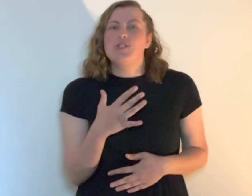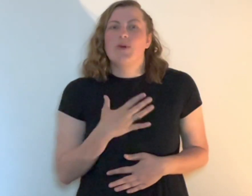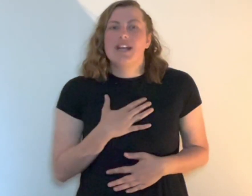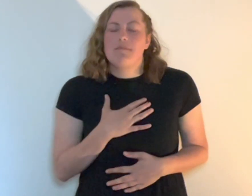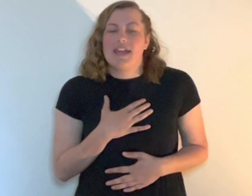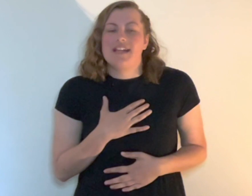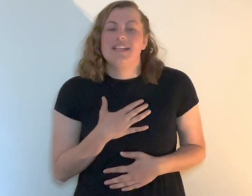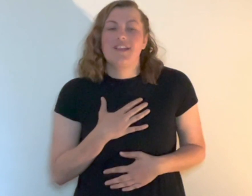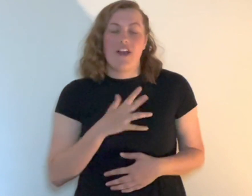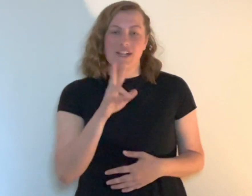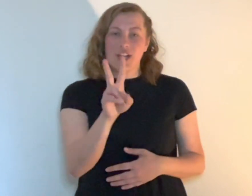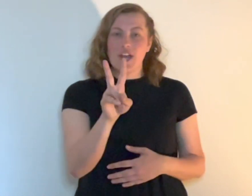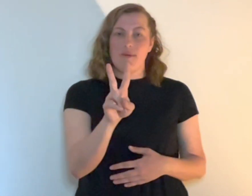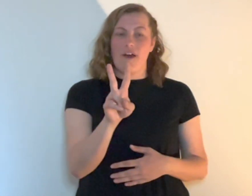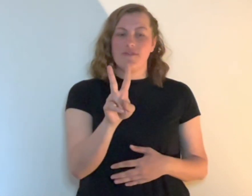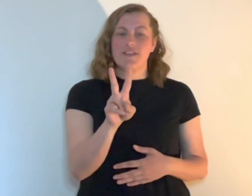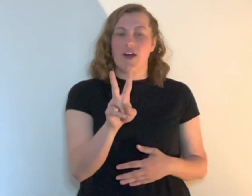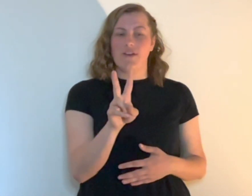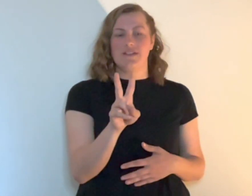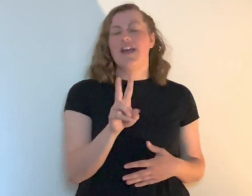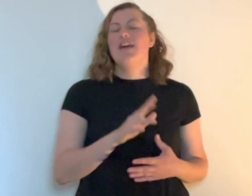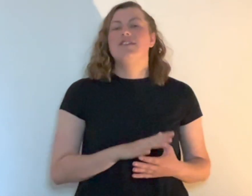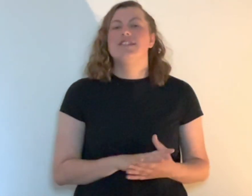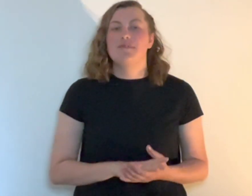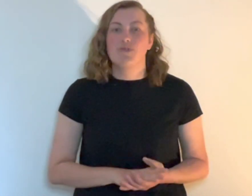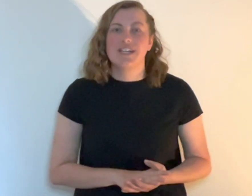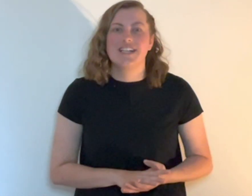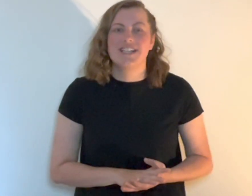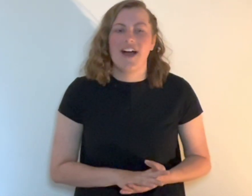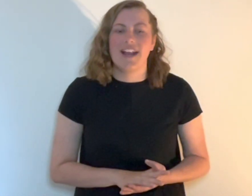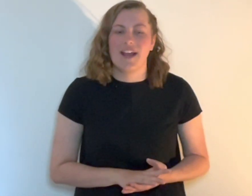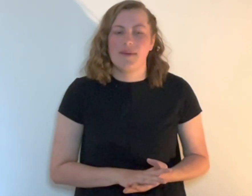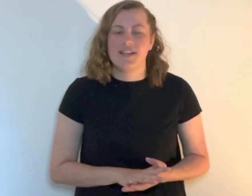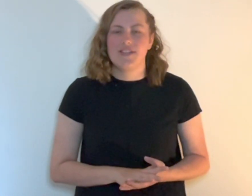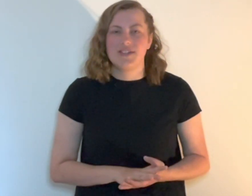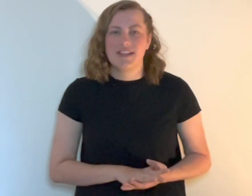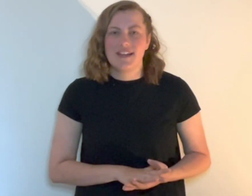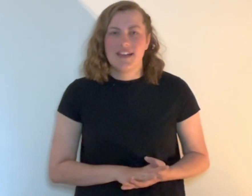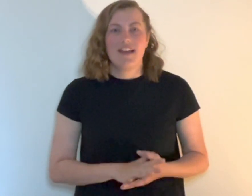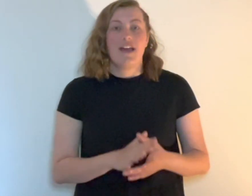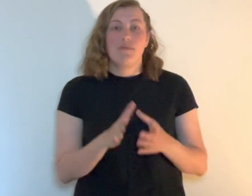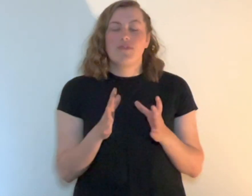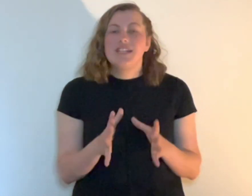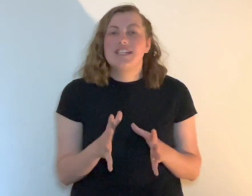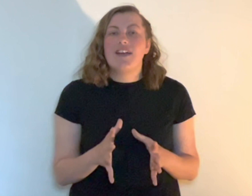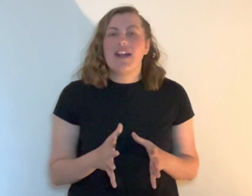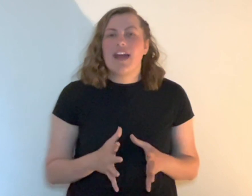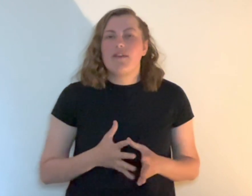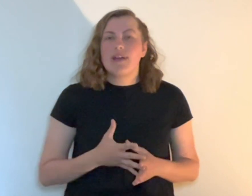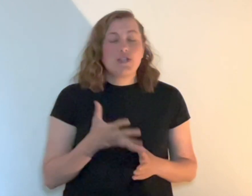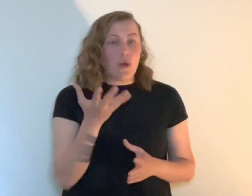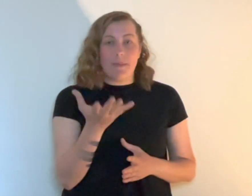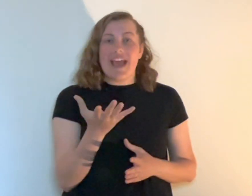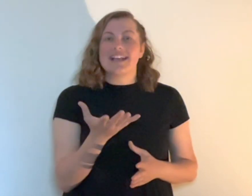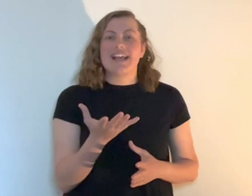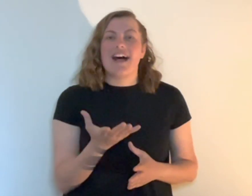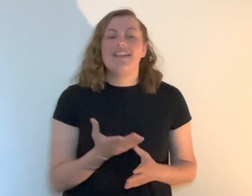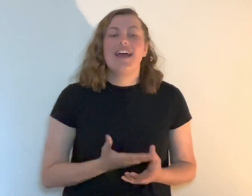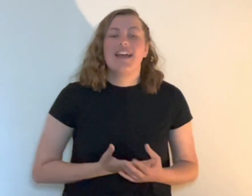joining me to sign two of the songs using british sign language british sign language or bsl is